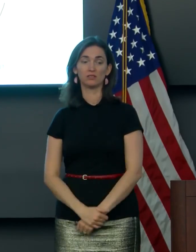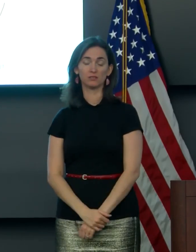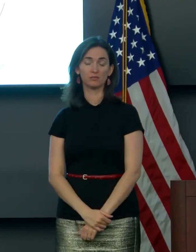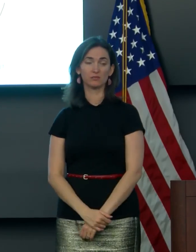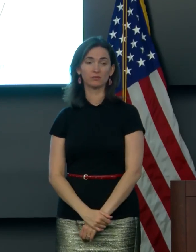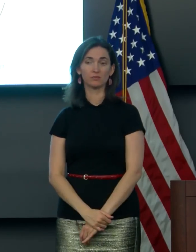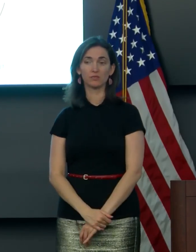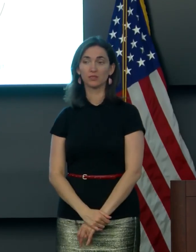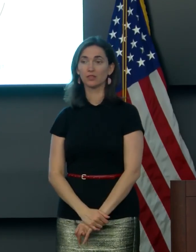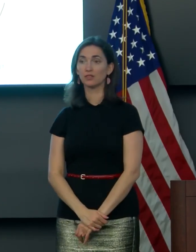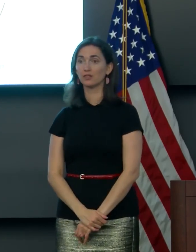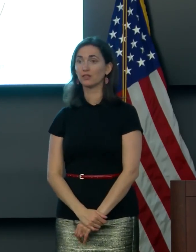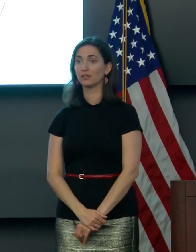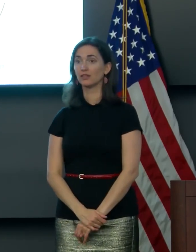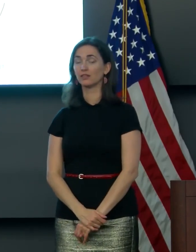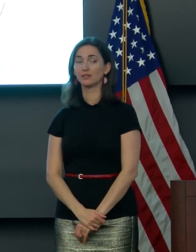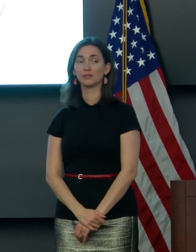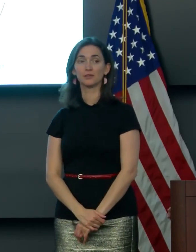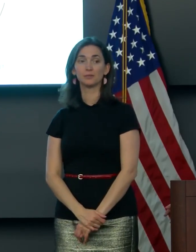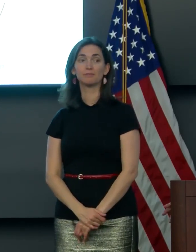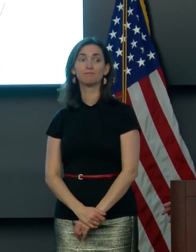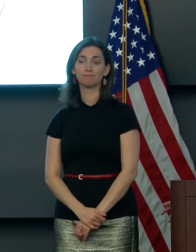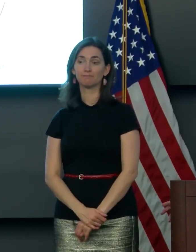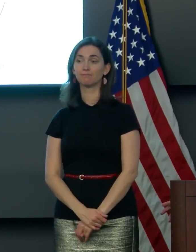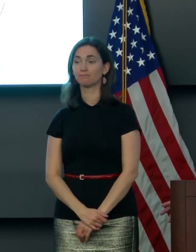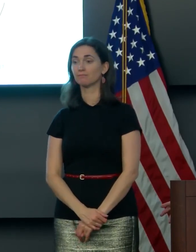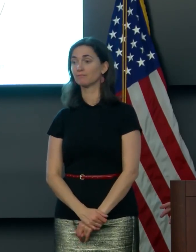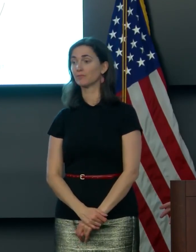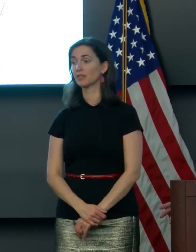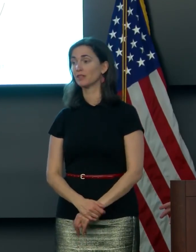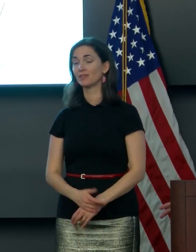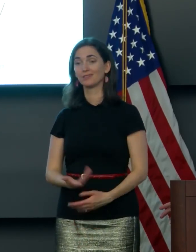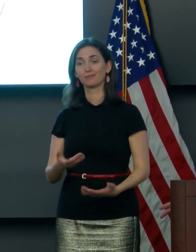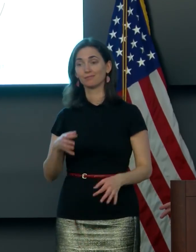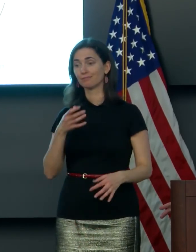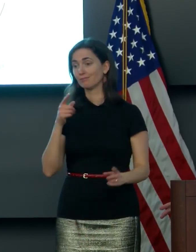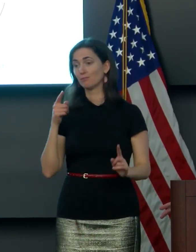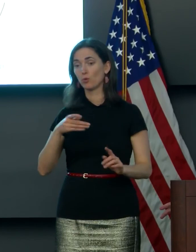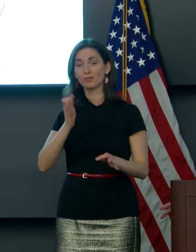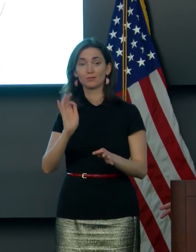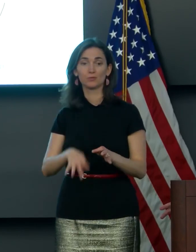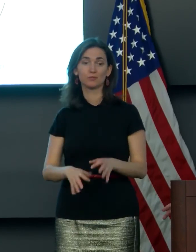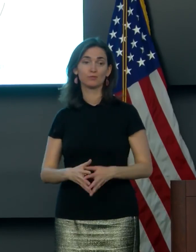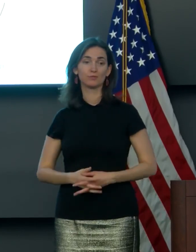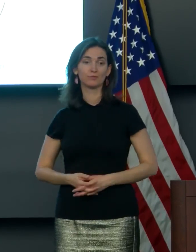to die because of COVID. It really is that simple.